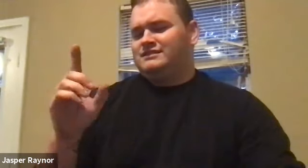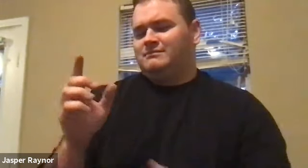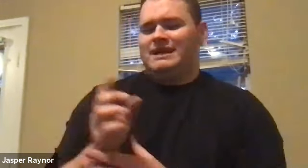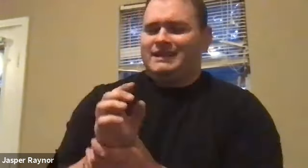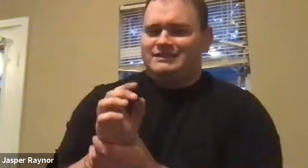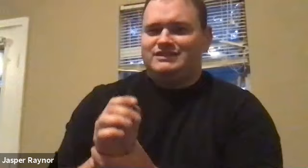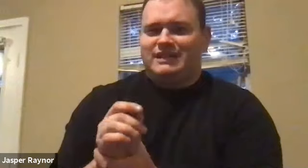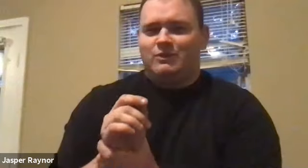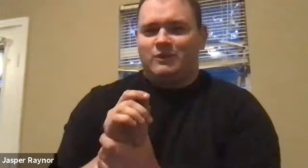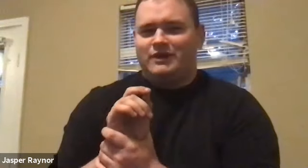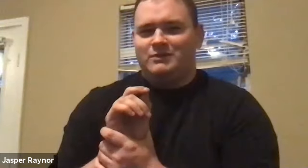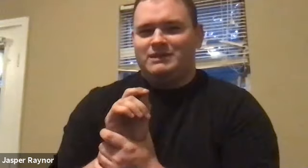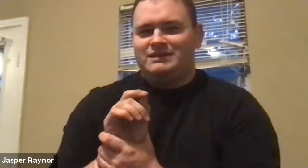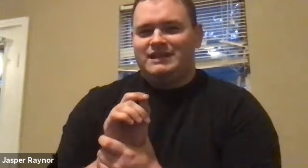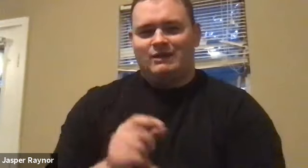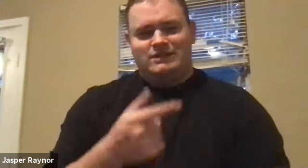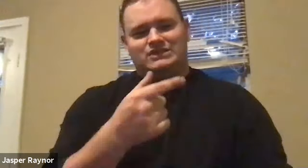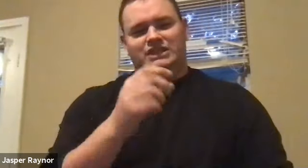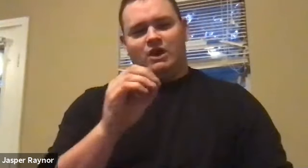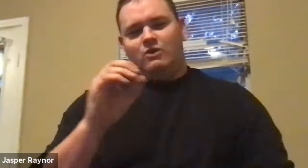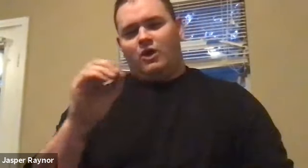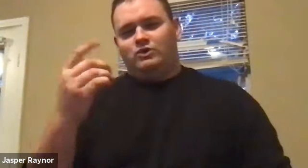My hands kind of went weird on me. I was like G-O-O-D.